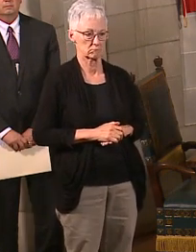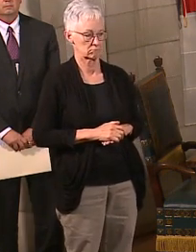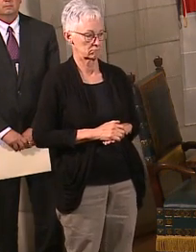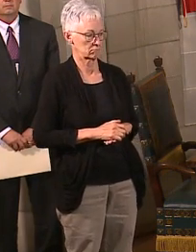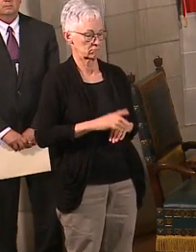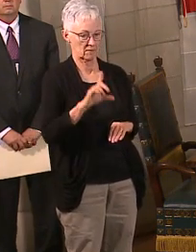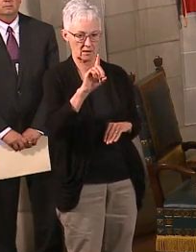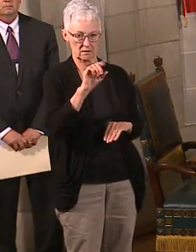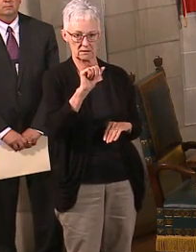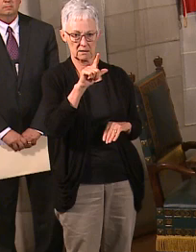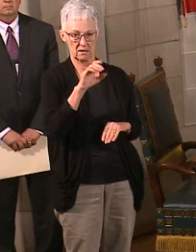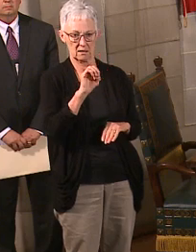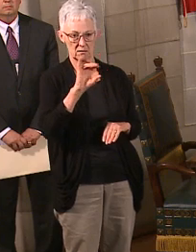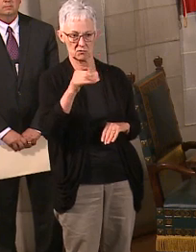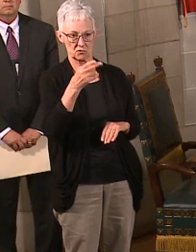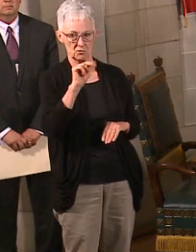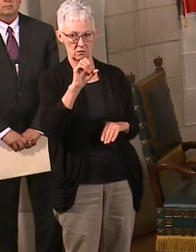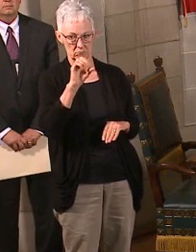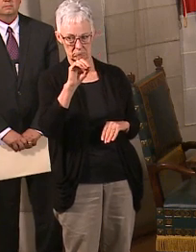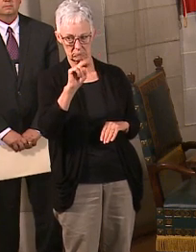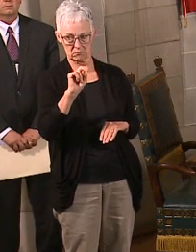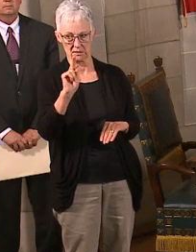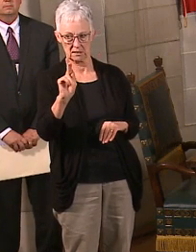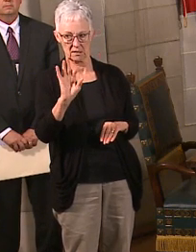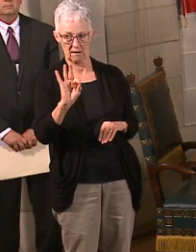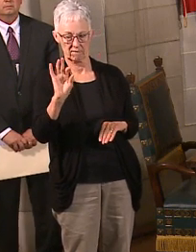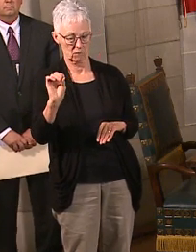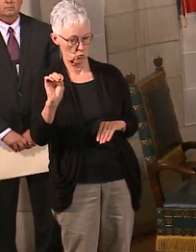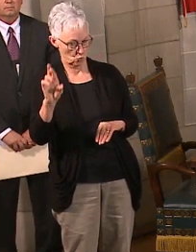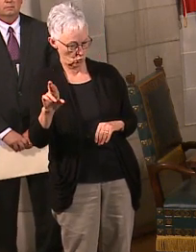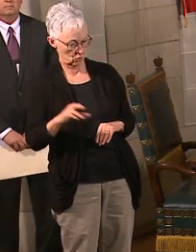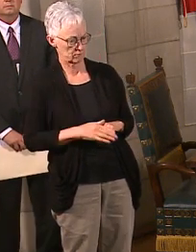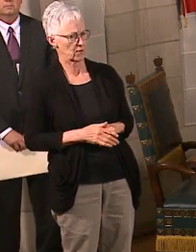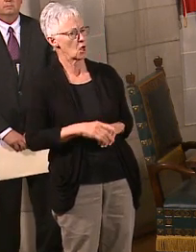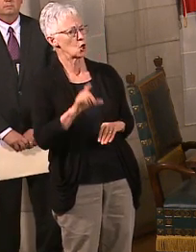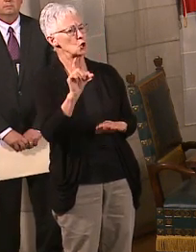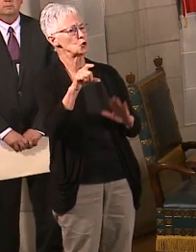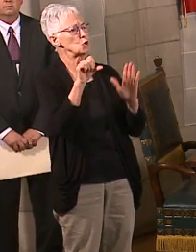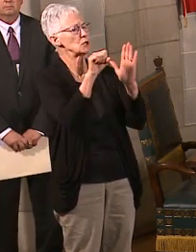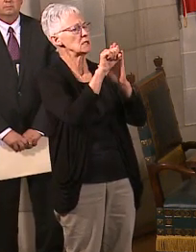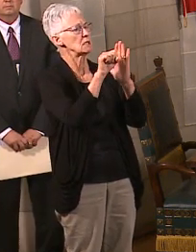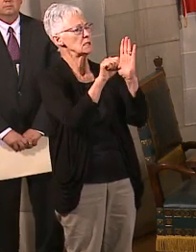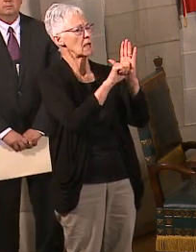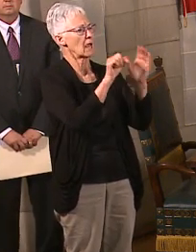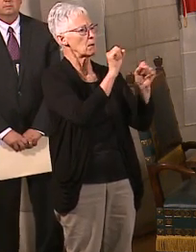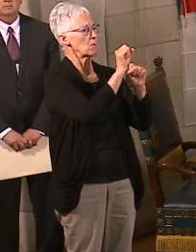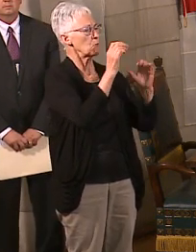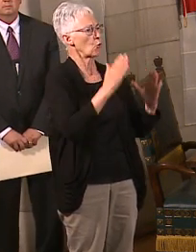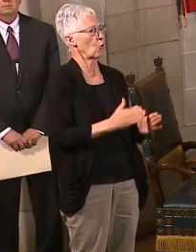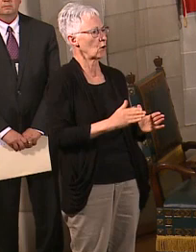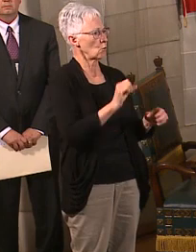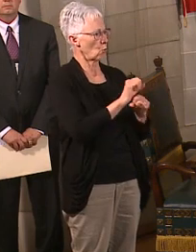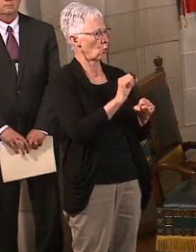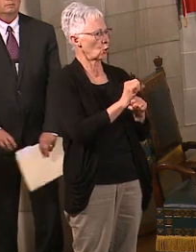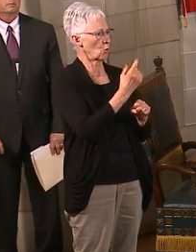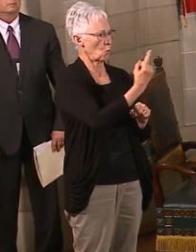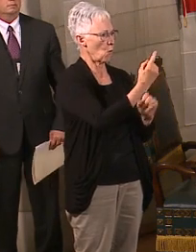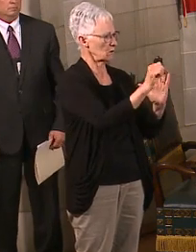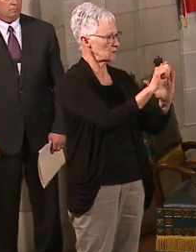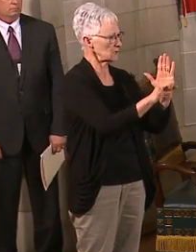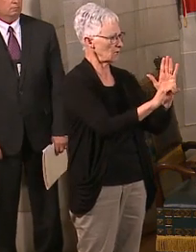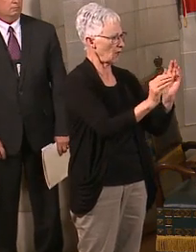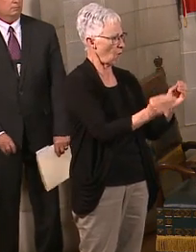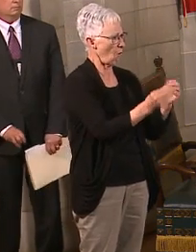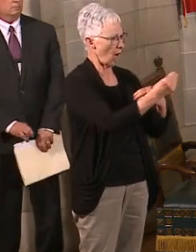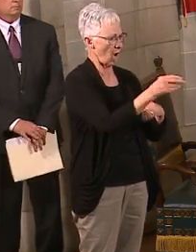Dale Johnson from KFOR, should state teammates be working at one state facility, then travel to another state facility in different